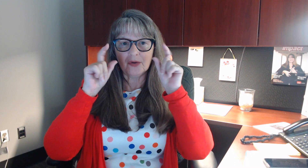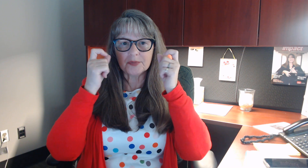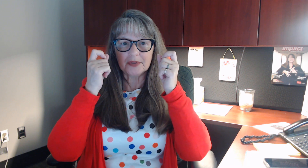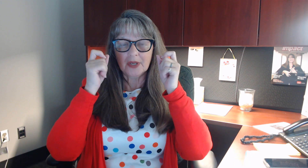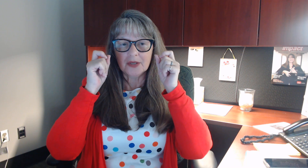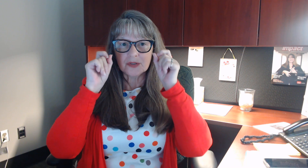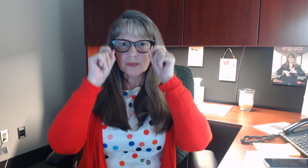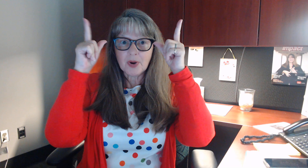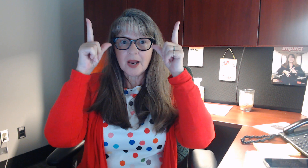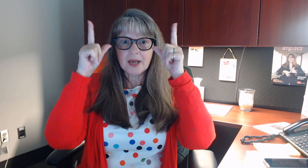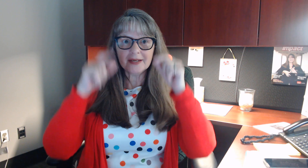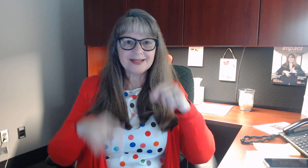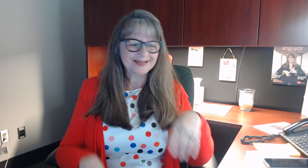but surprise.